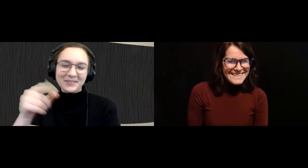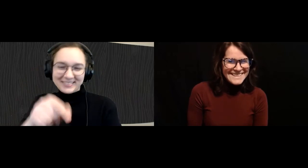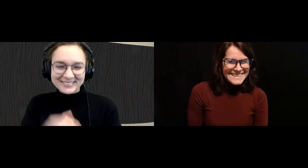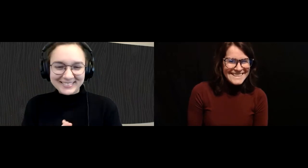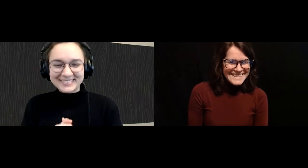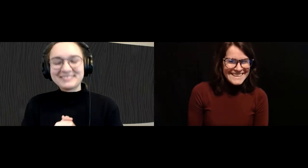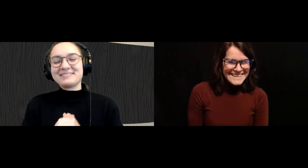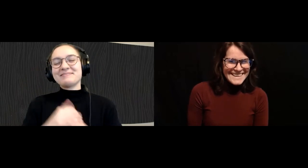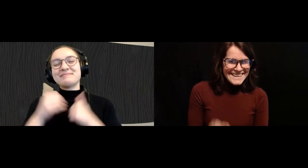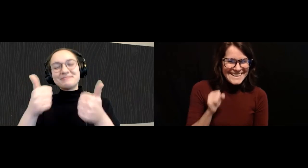Godbold.